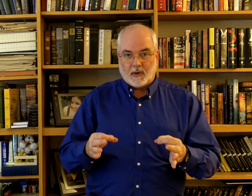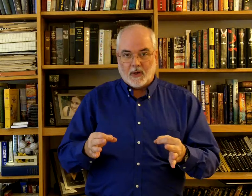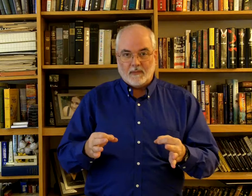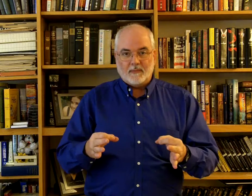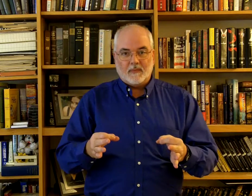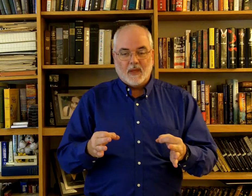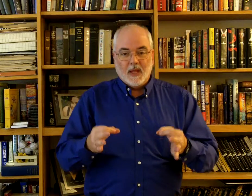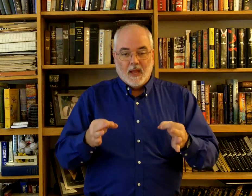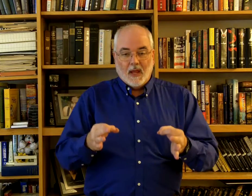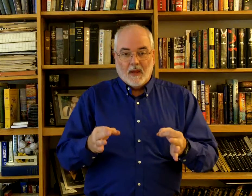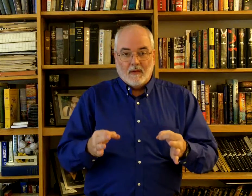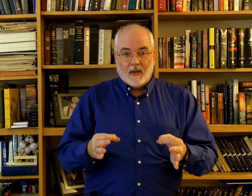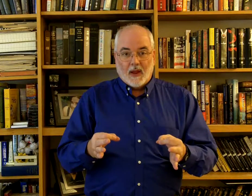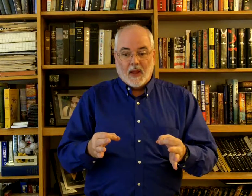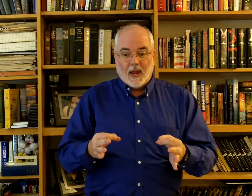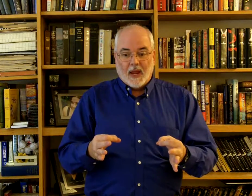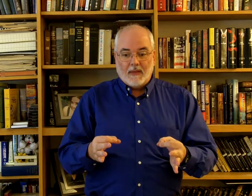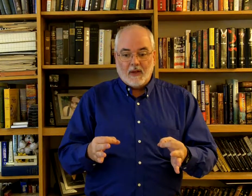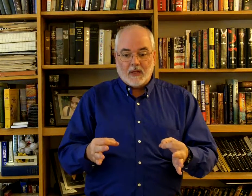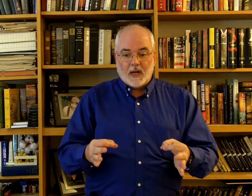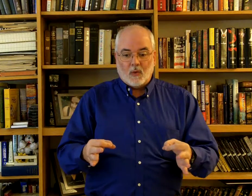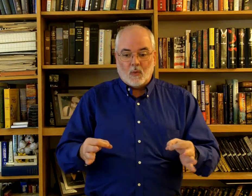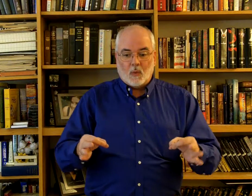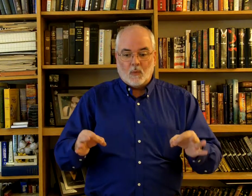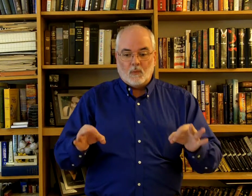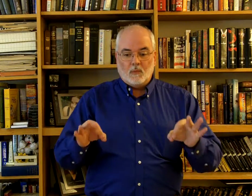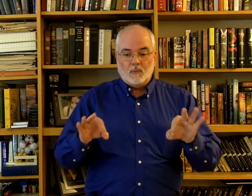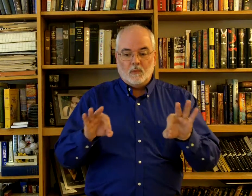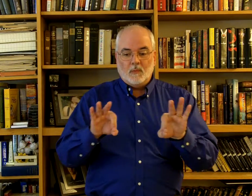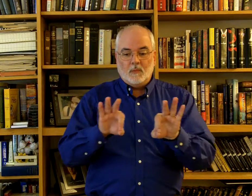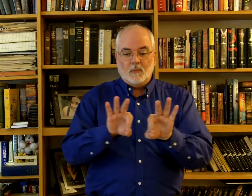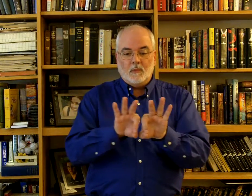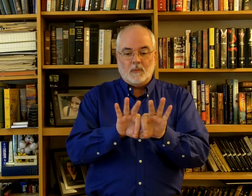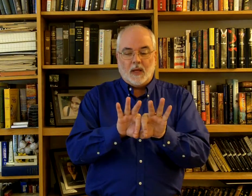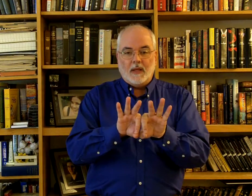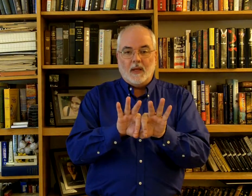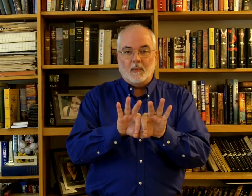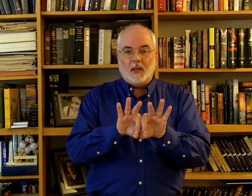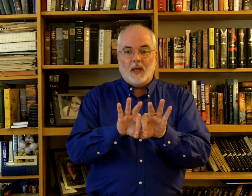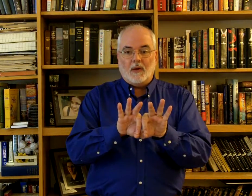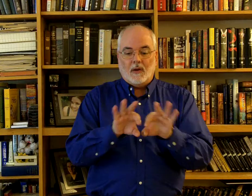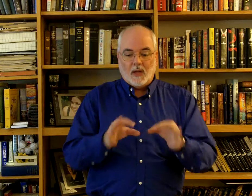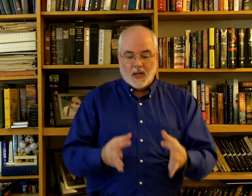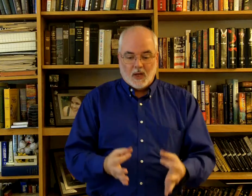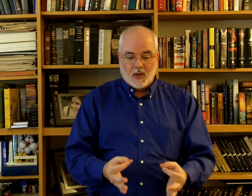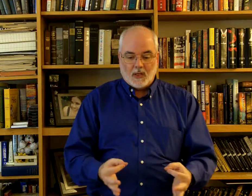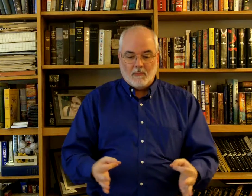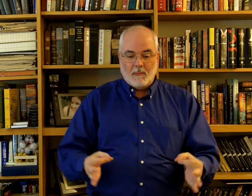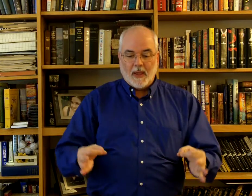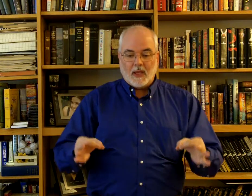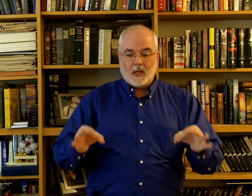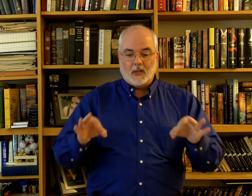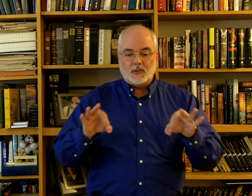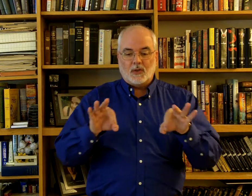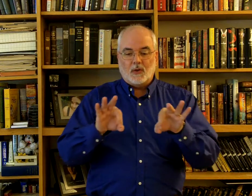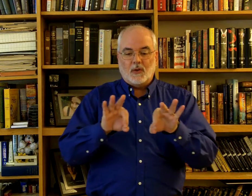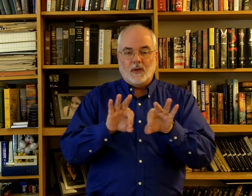right? And they just kind of open, and they come together. You just make a little circle in the